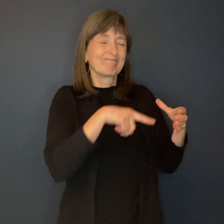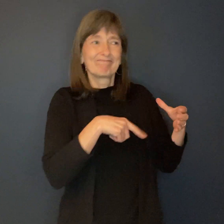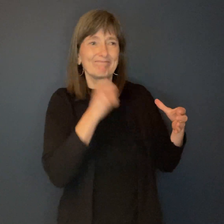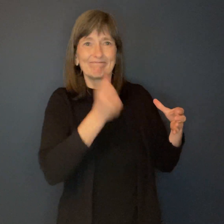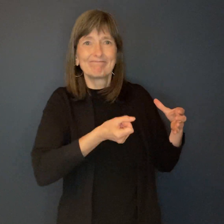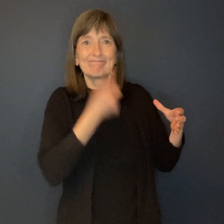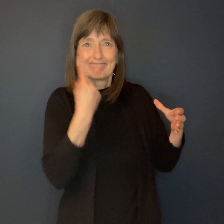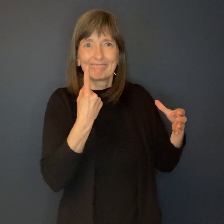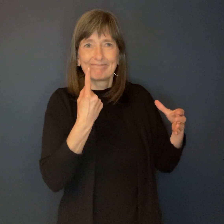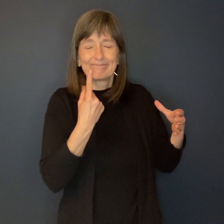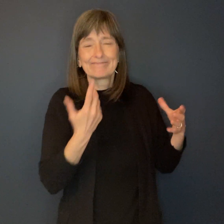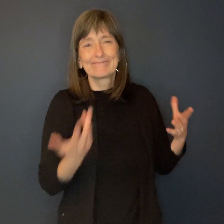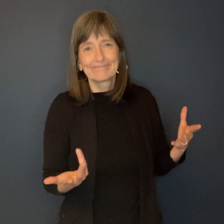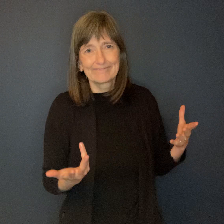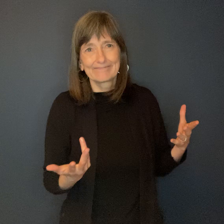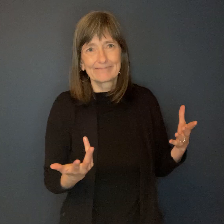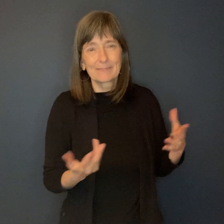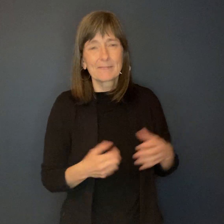Dingwall came